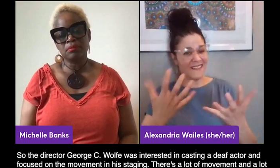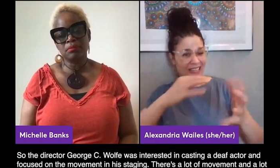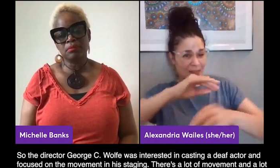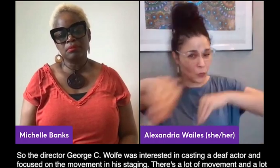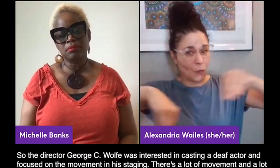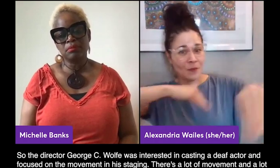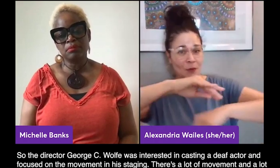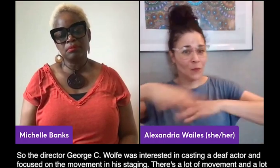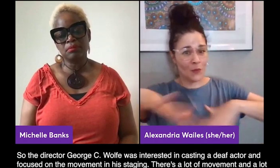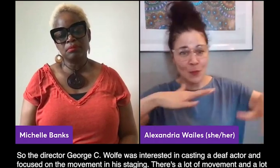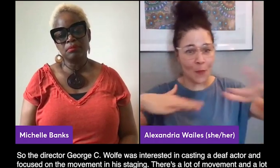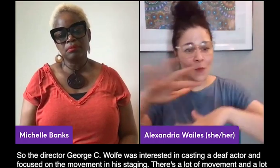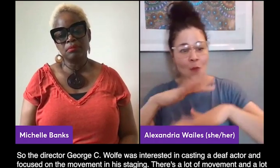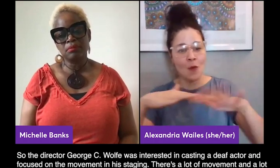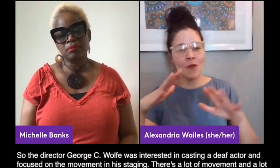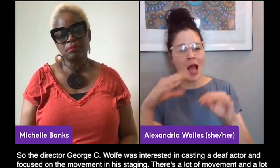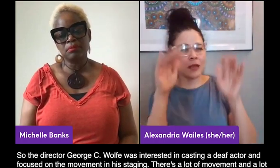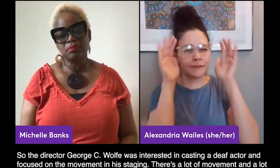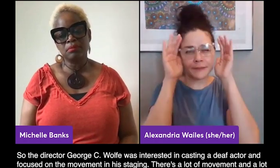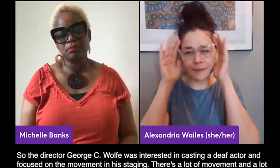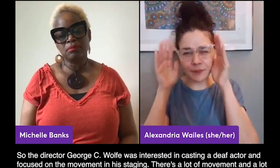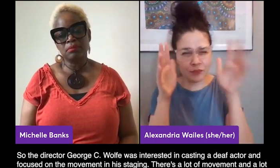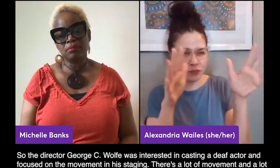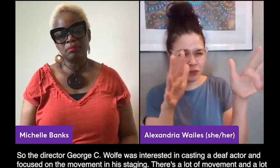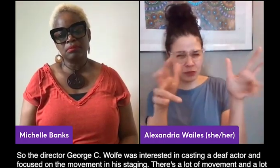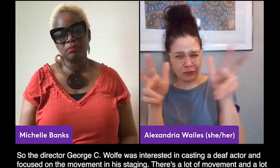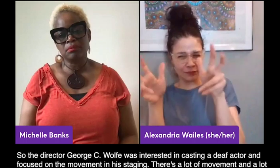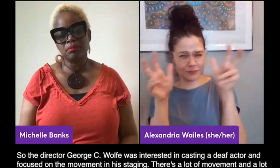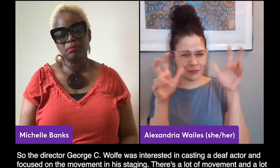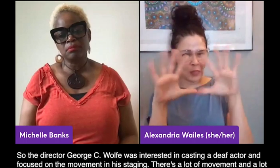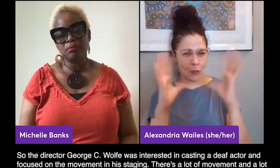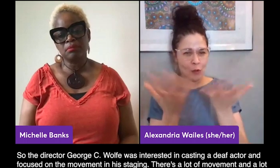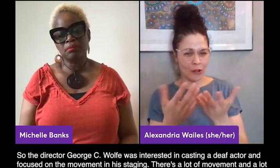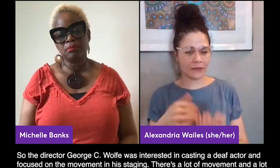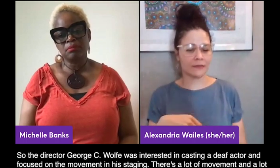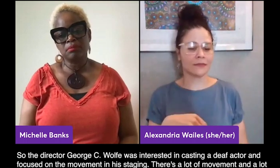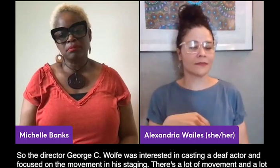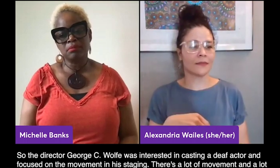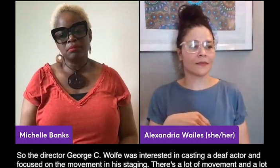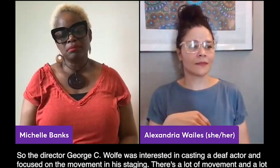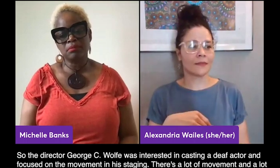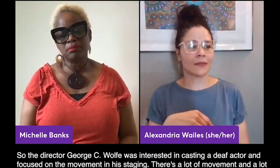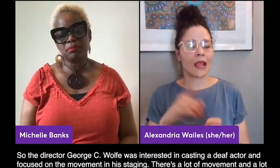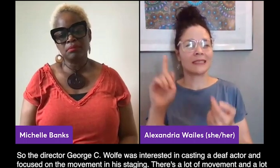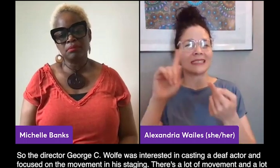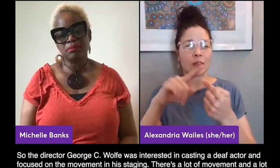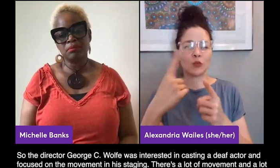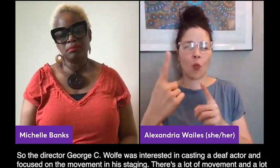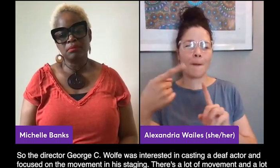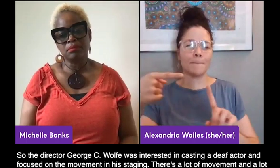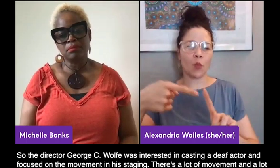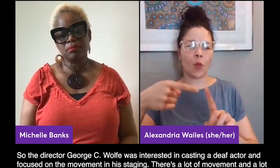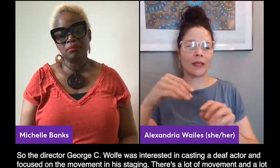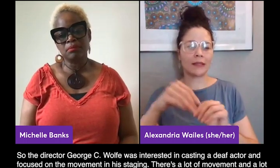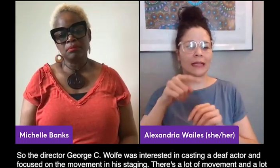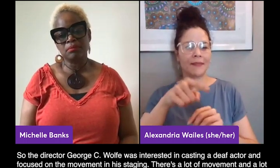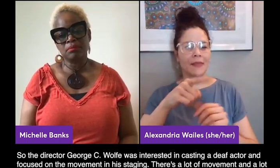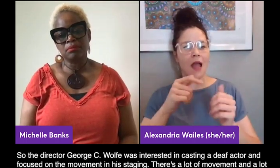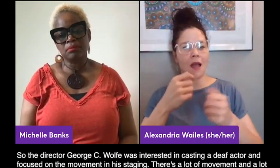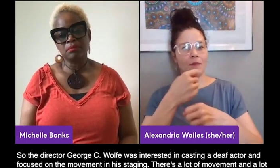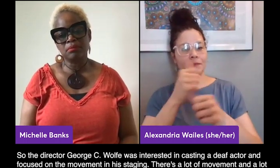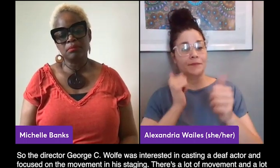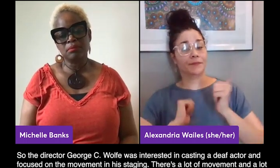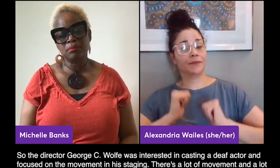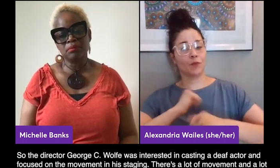his staging. There's a lot of movement and a lot of visual listening that occurs in that world. And there was one point in that